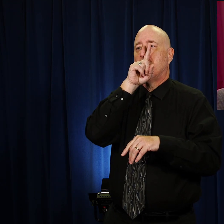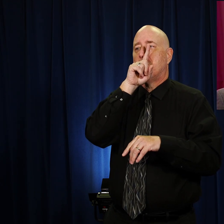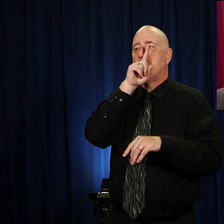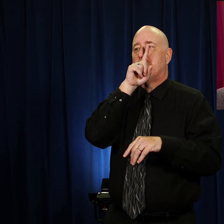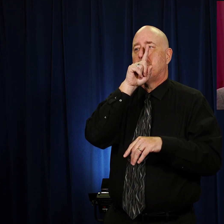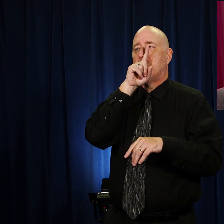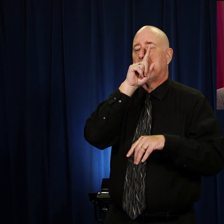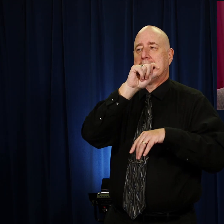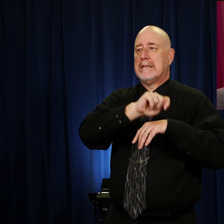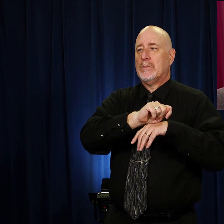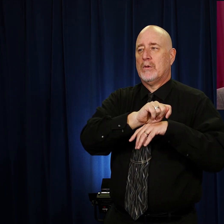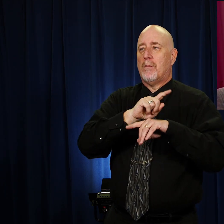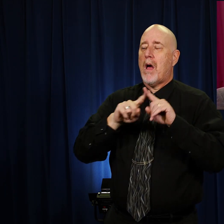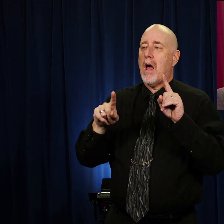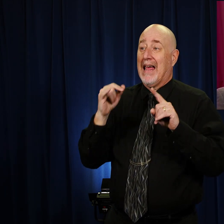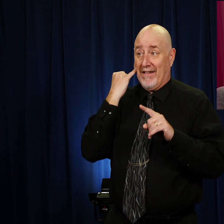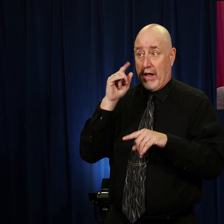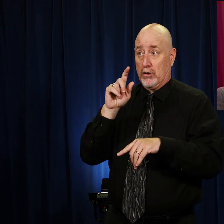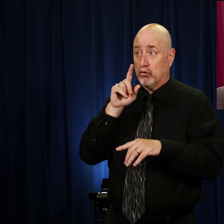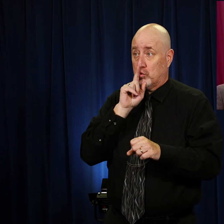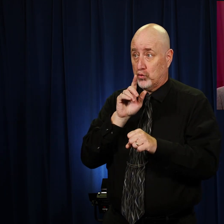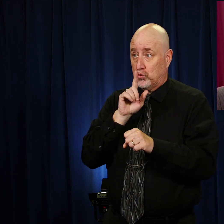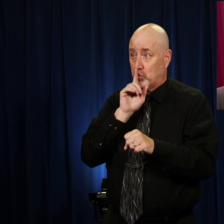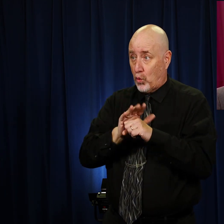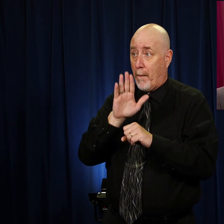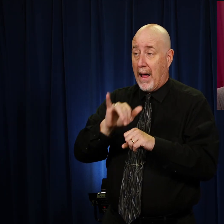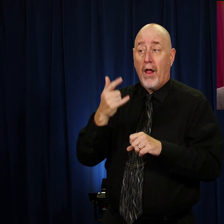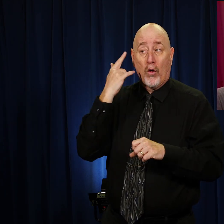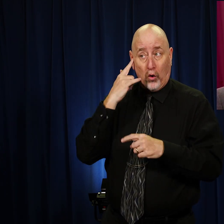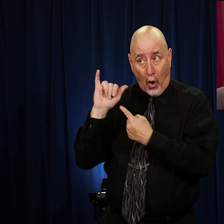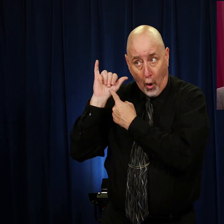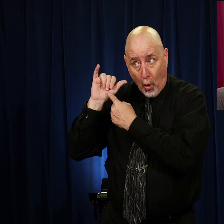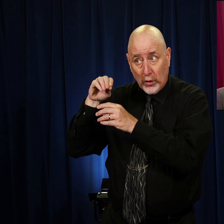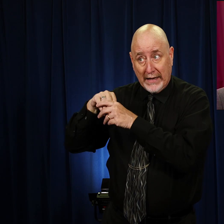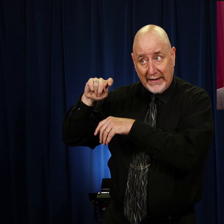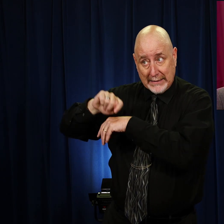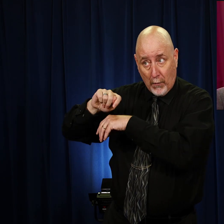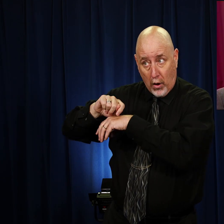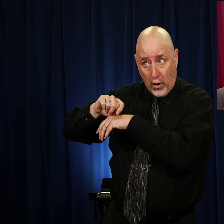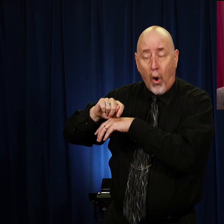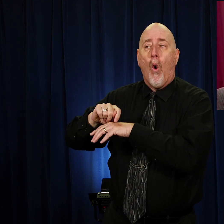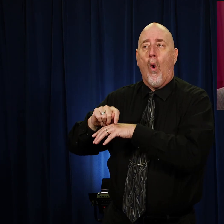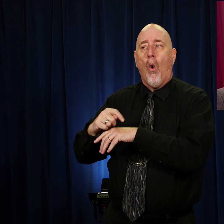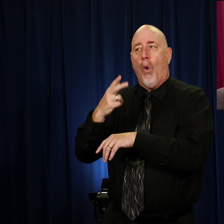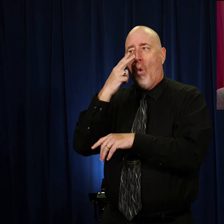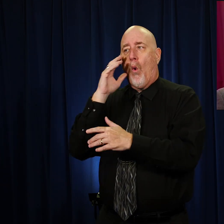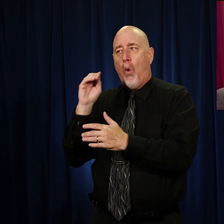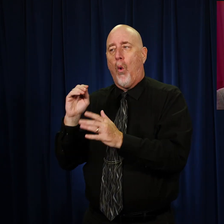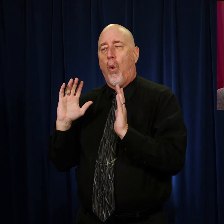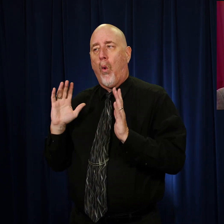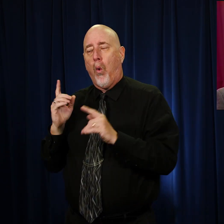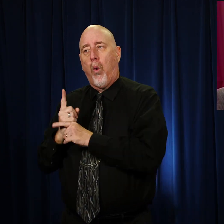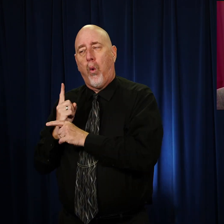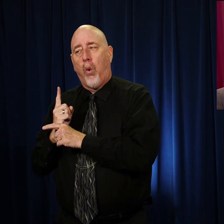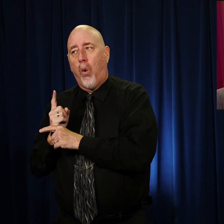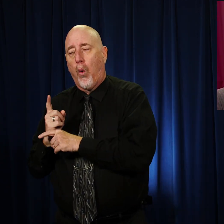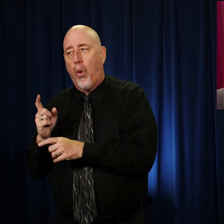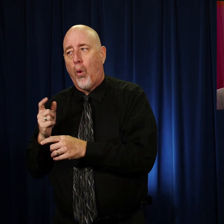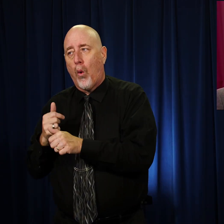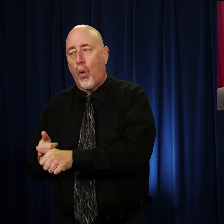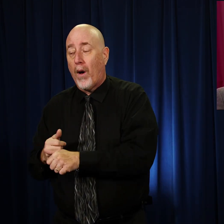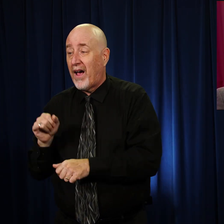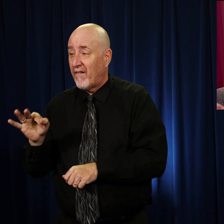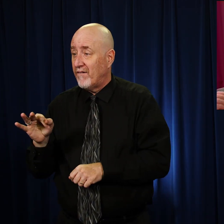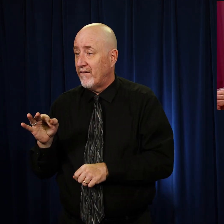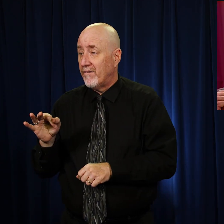temple, but if I had sworn by the gold in the temple, then that would have meant something.